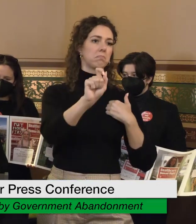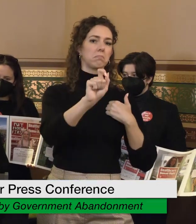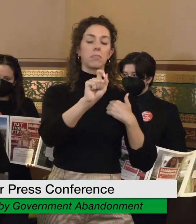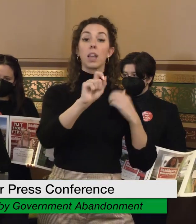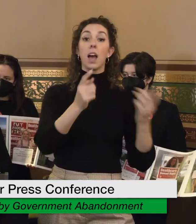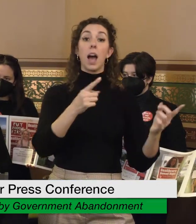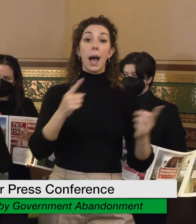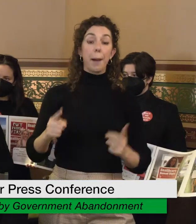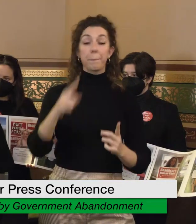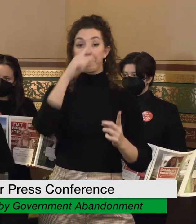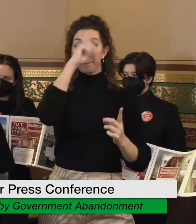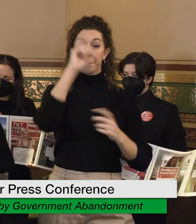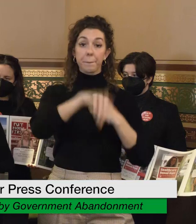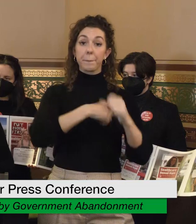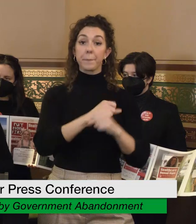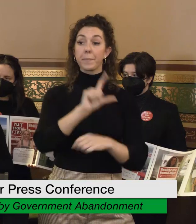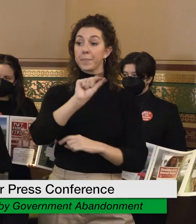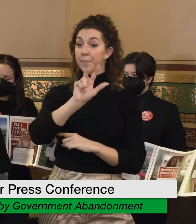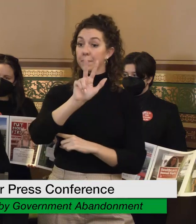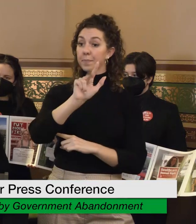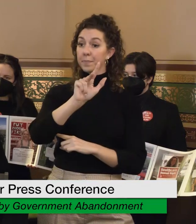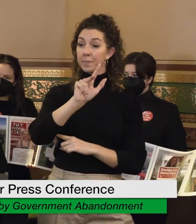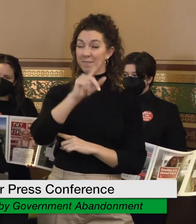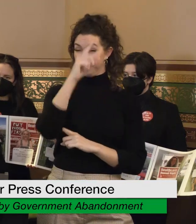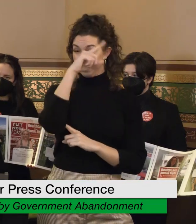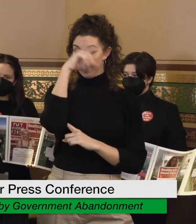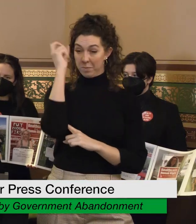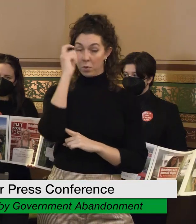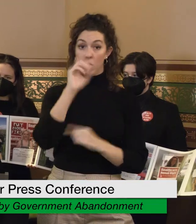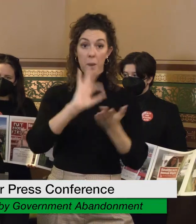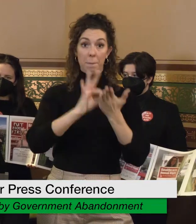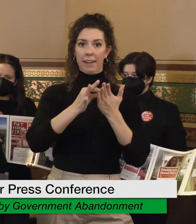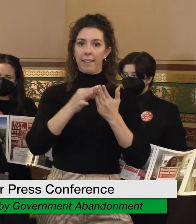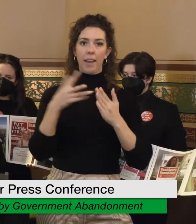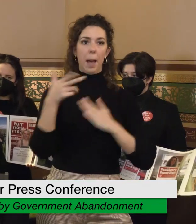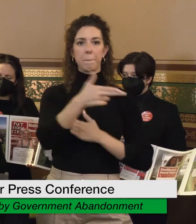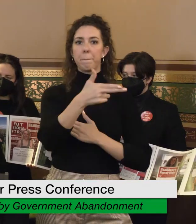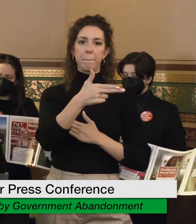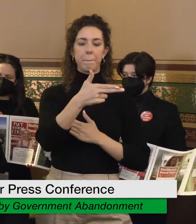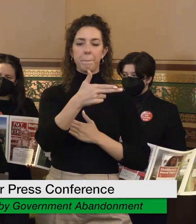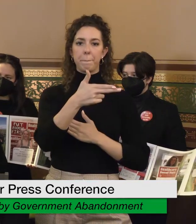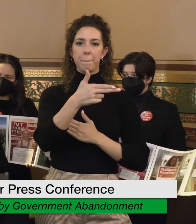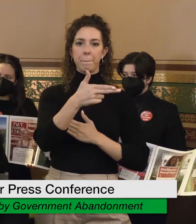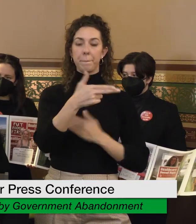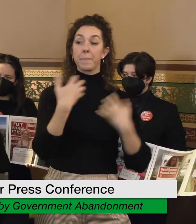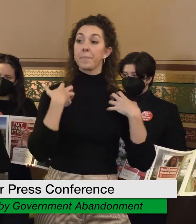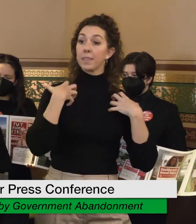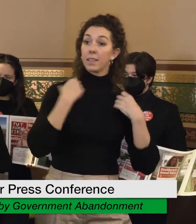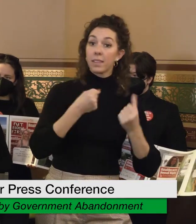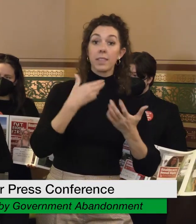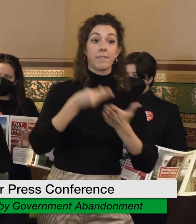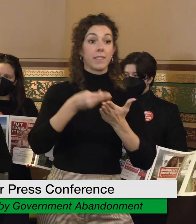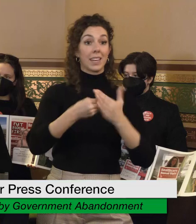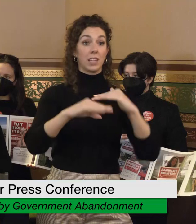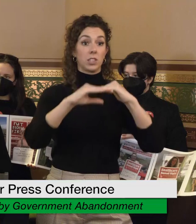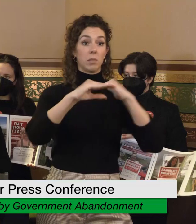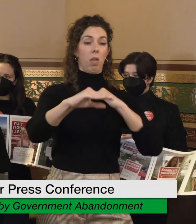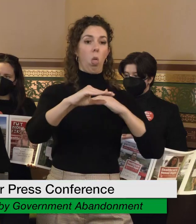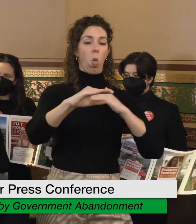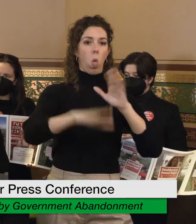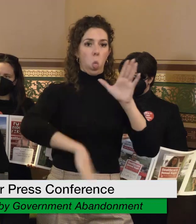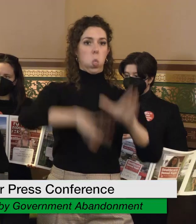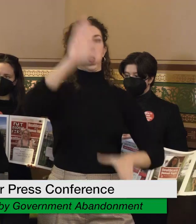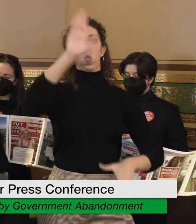of 2023, I lost my Medicaid coverage, and my health and financial stability have been